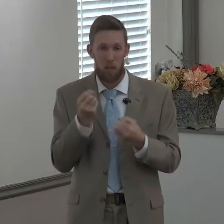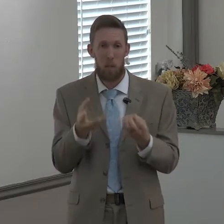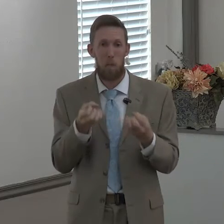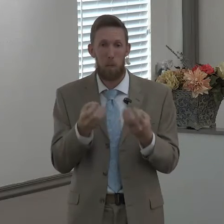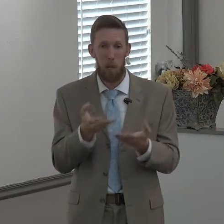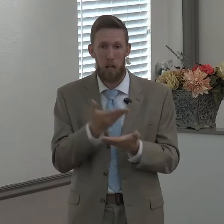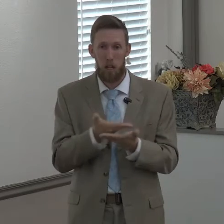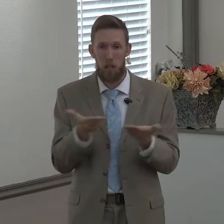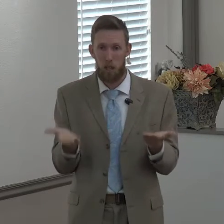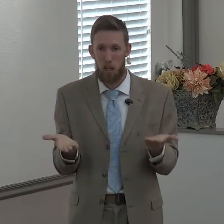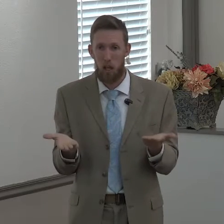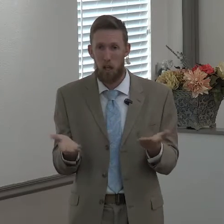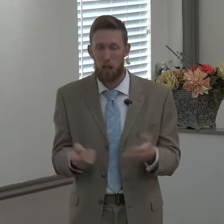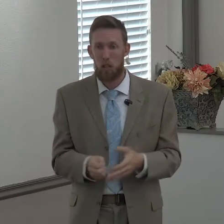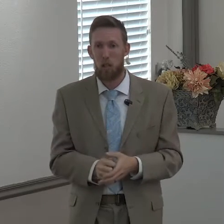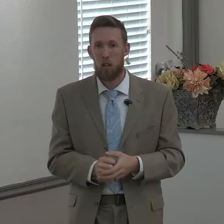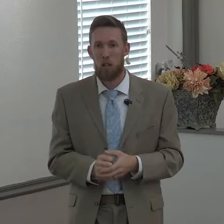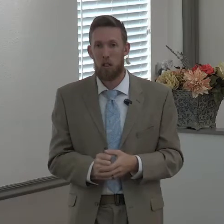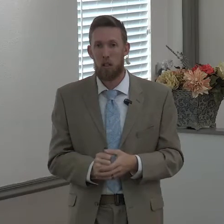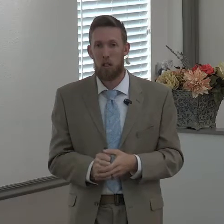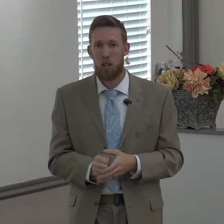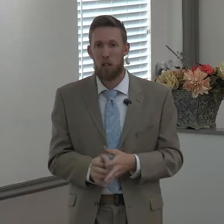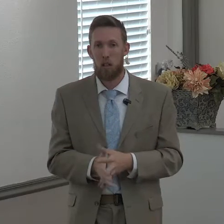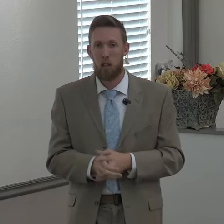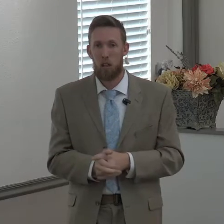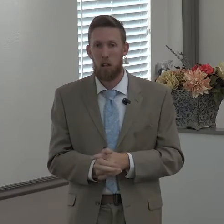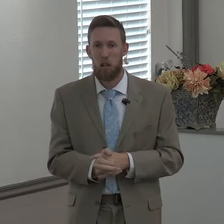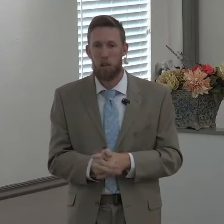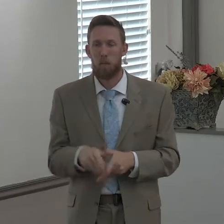41 years of ministry together.